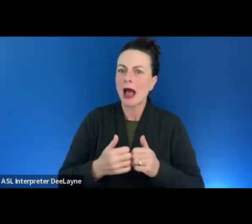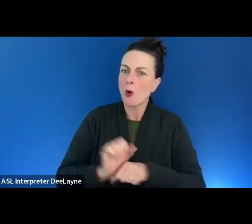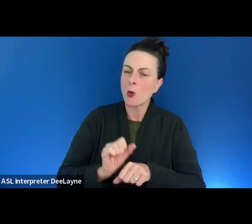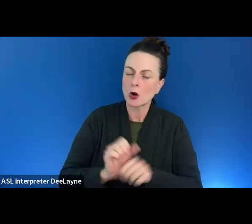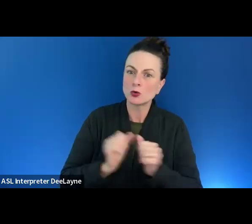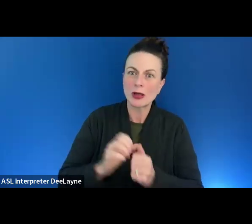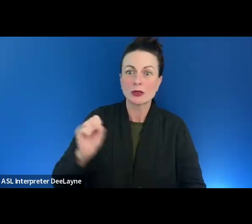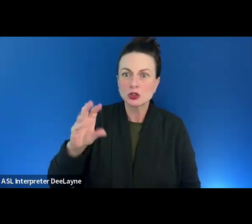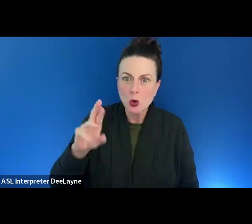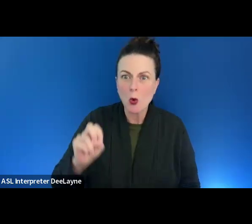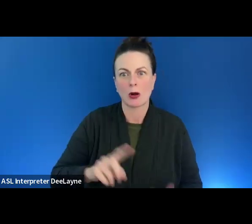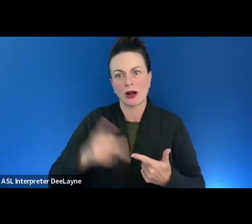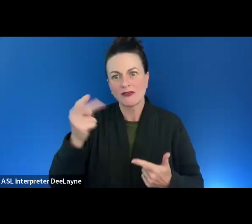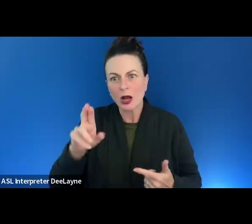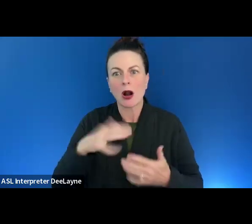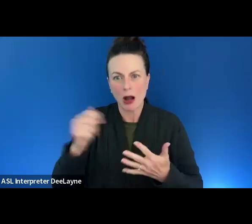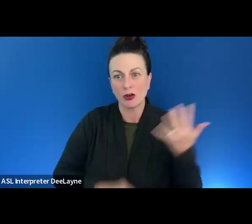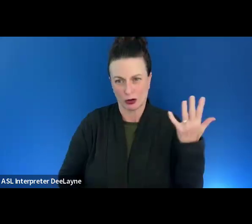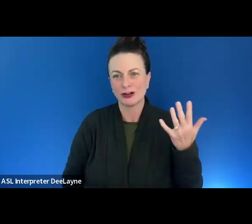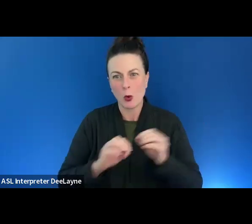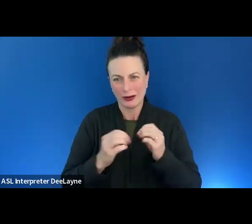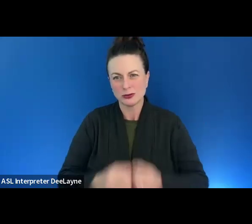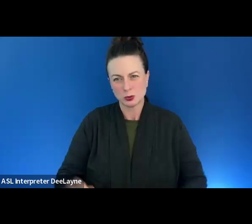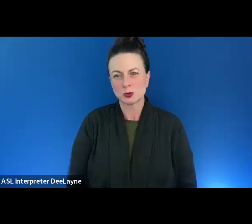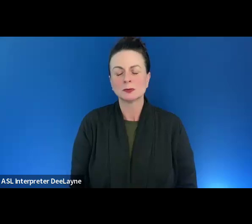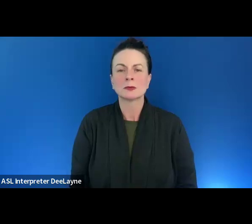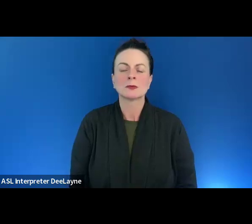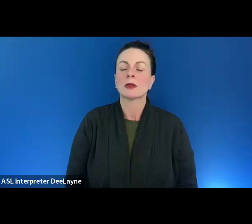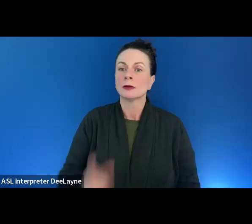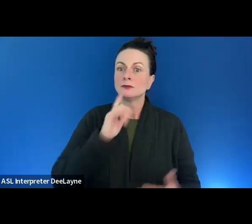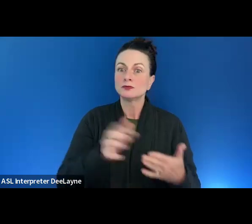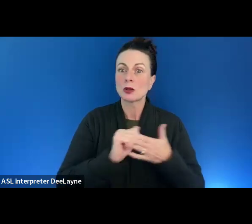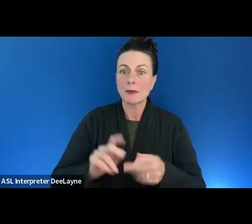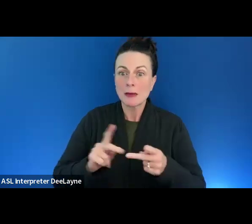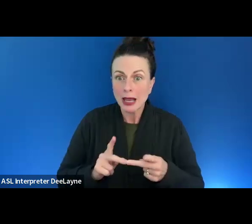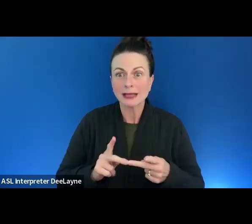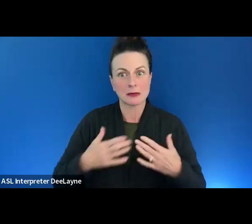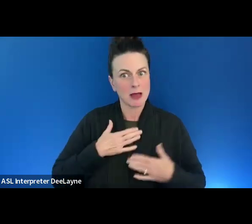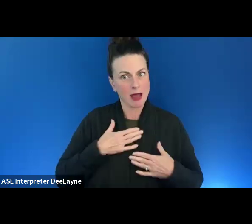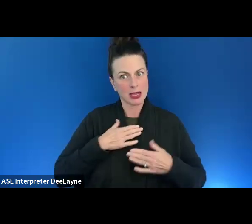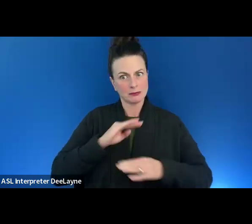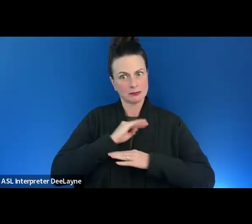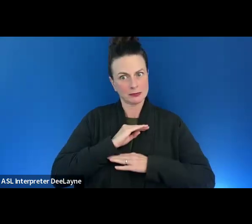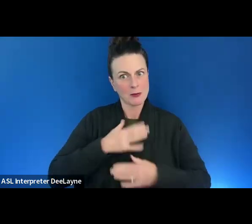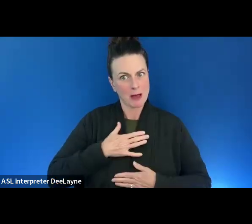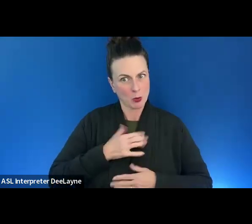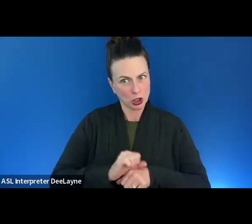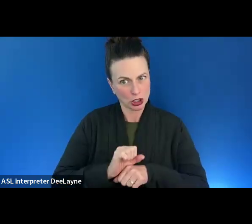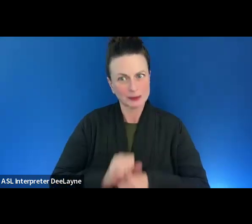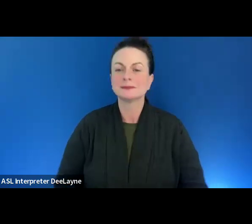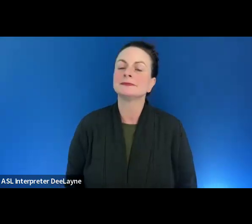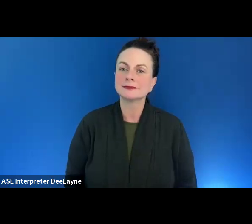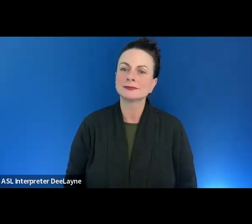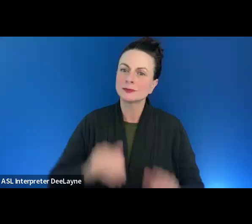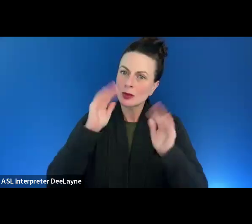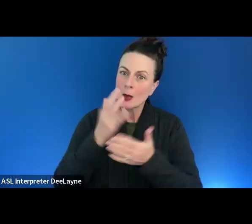with SCORE, with VR, and other organizations as well. That's really led me to a place where I'm very, very happy and very satisfied with my work. So I hope that